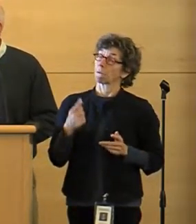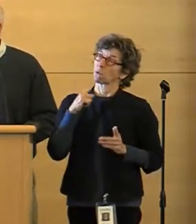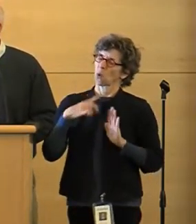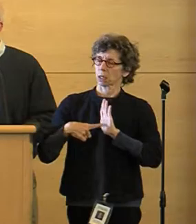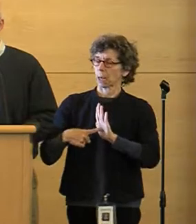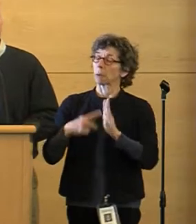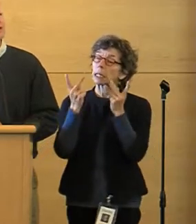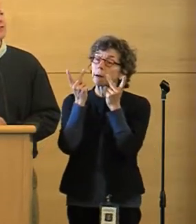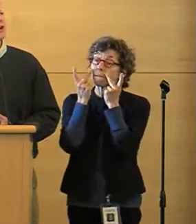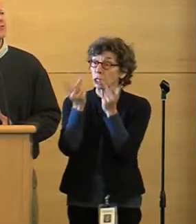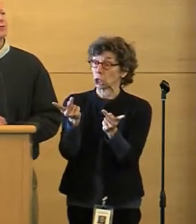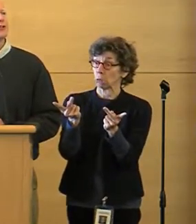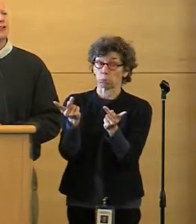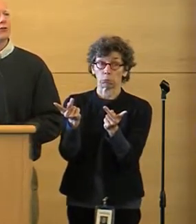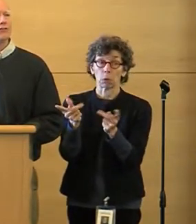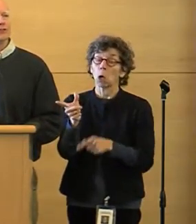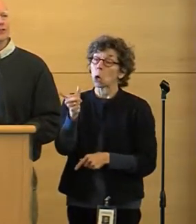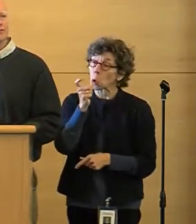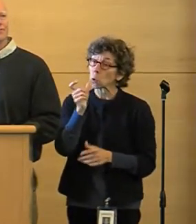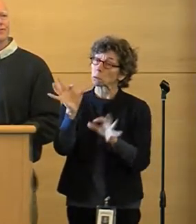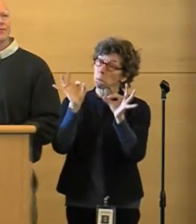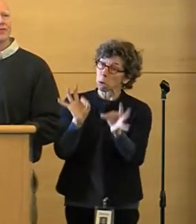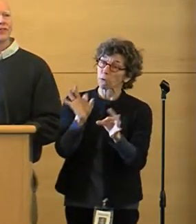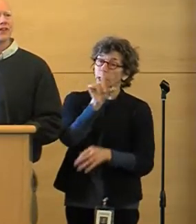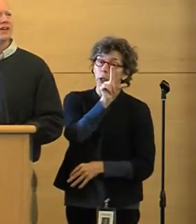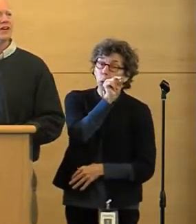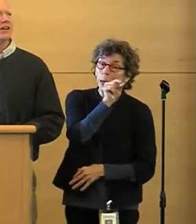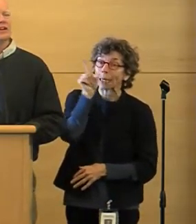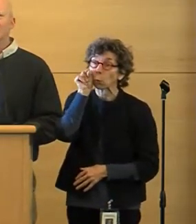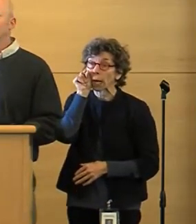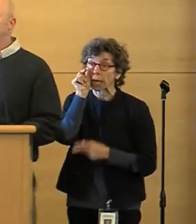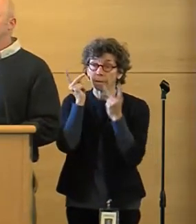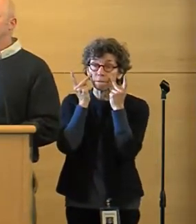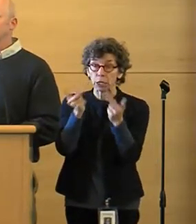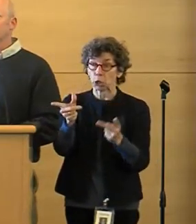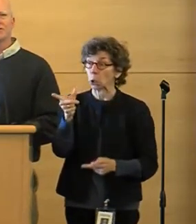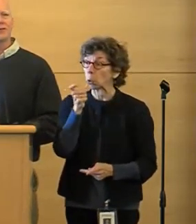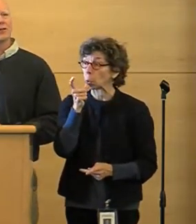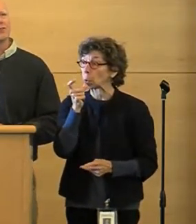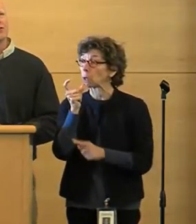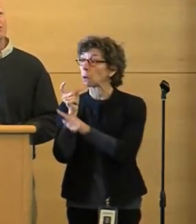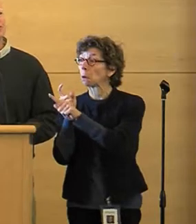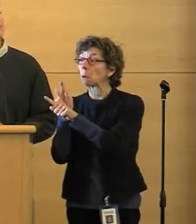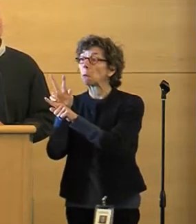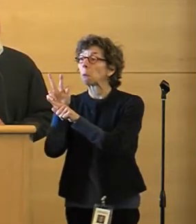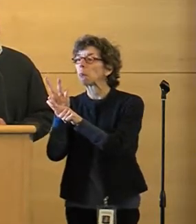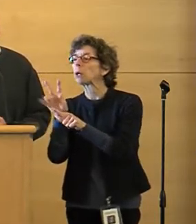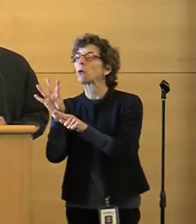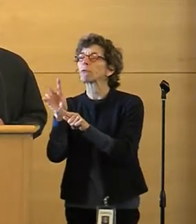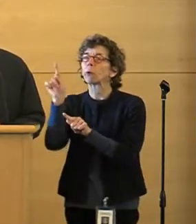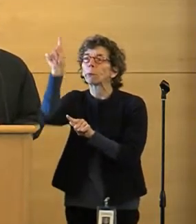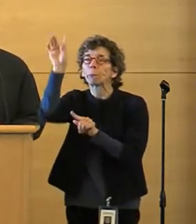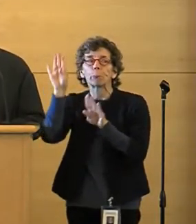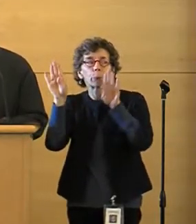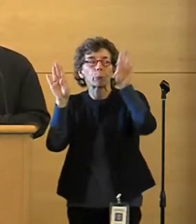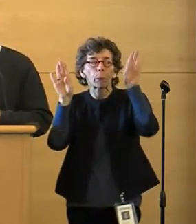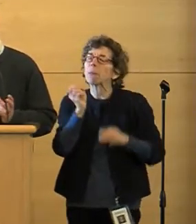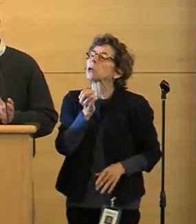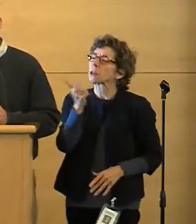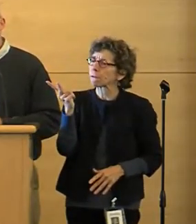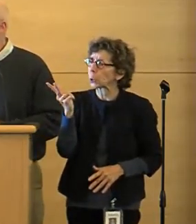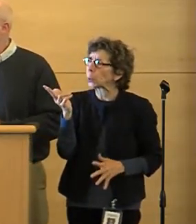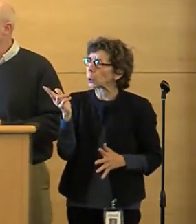know, laws associated with that and benefits that are associated with that. But when it comes right down to it, it just depends on what we're talking about.